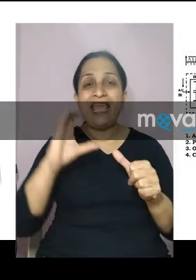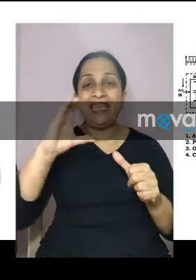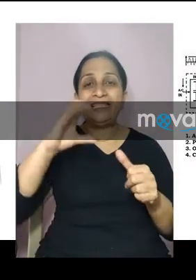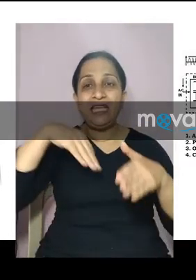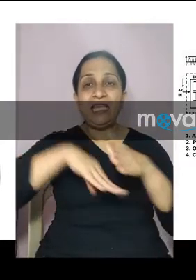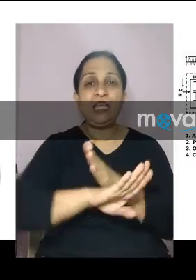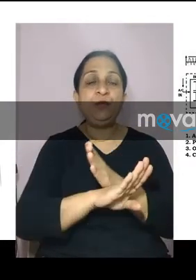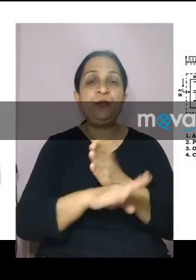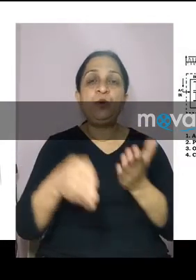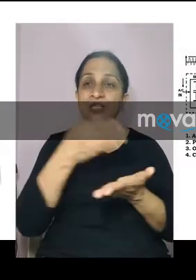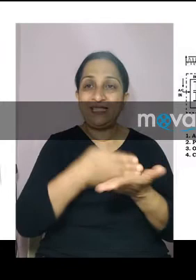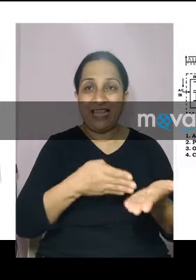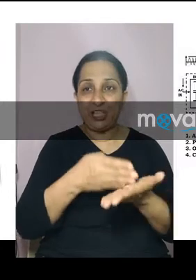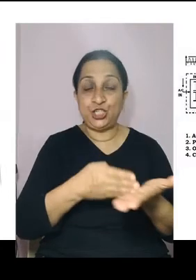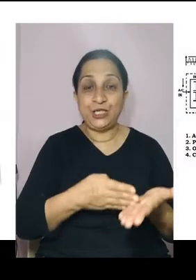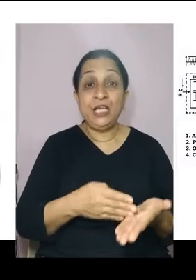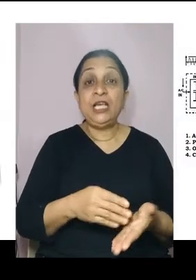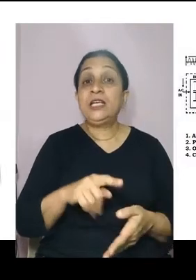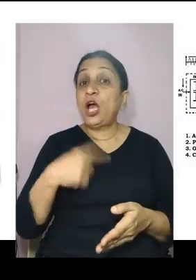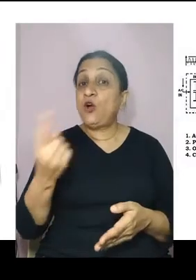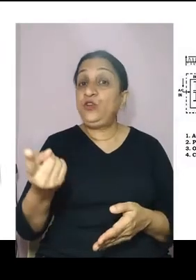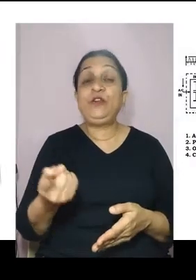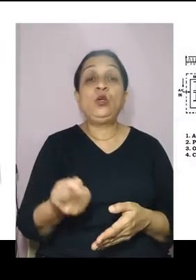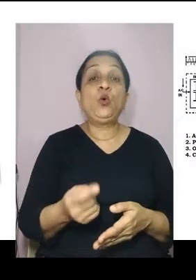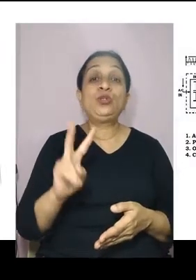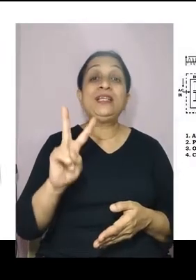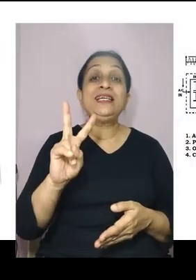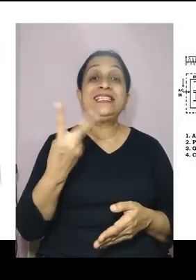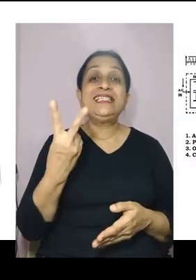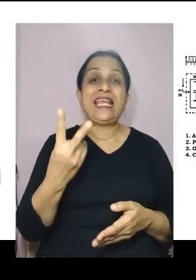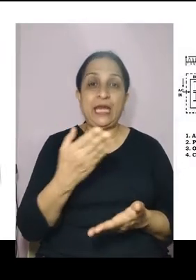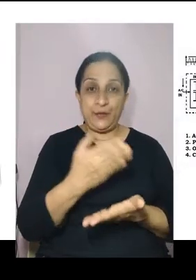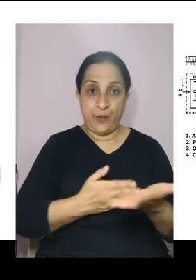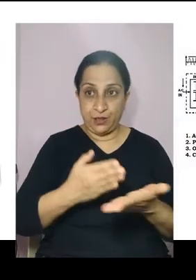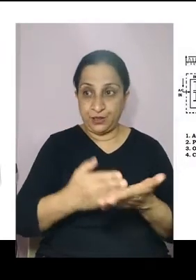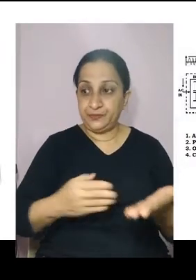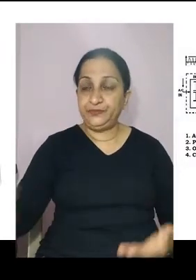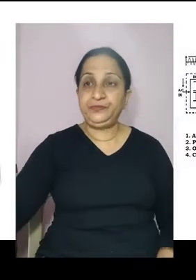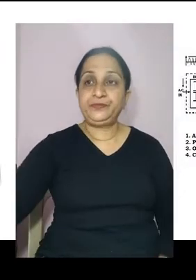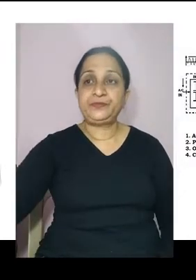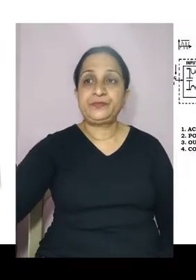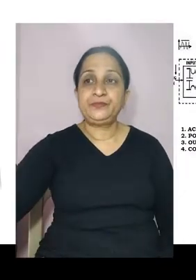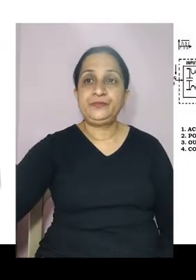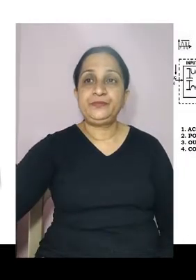is AC input section. Now we will go to the second part.